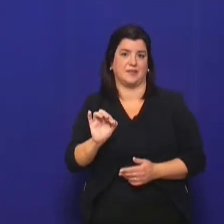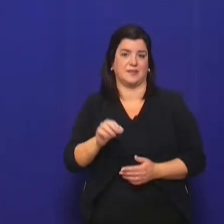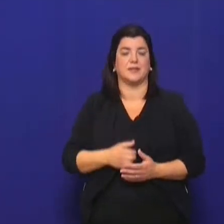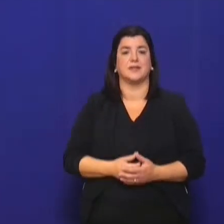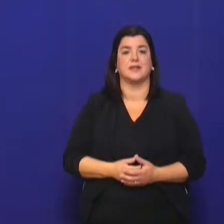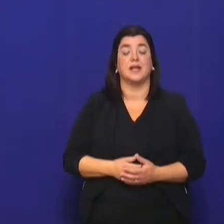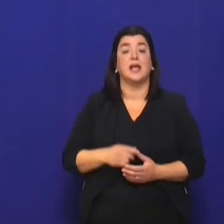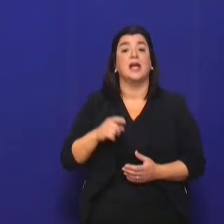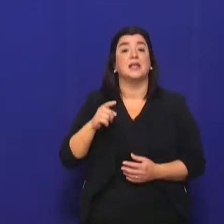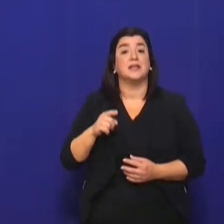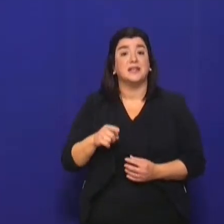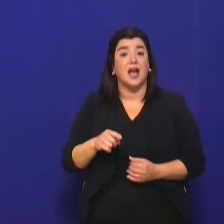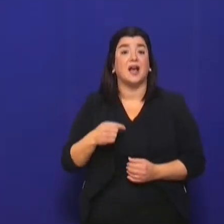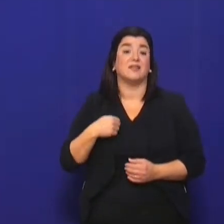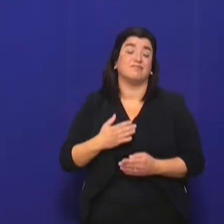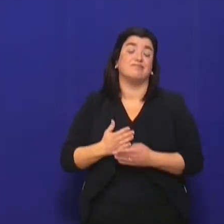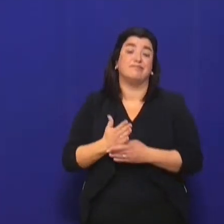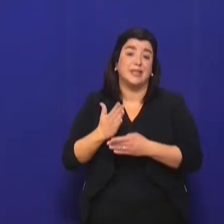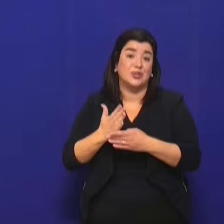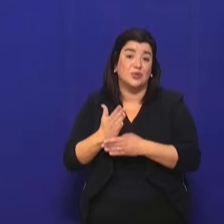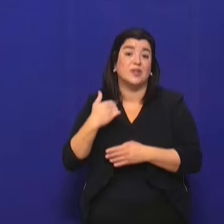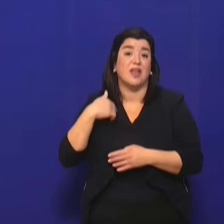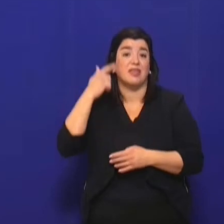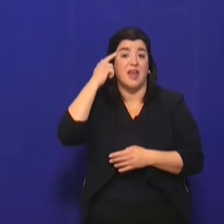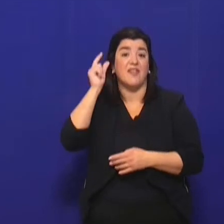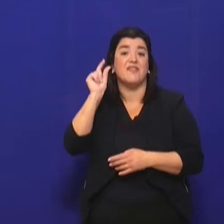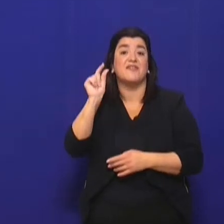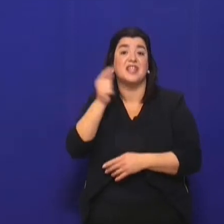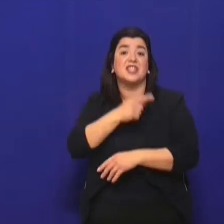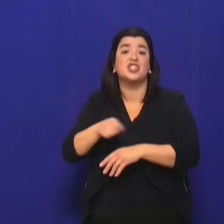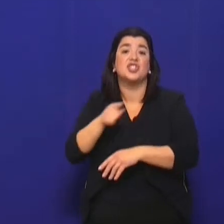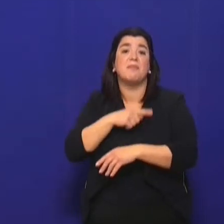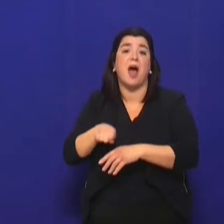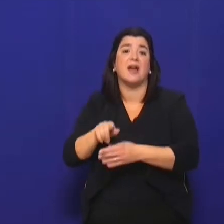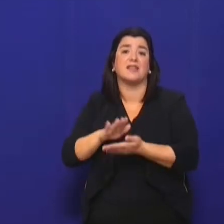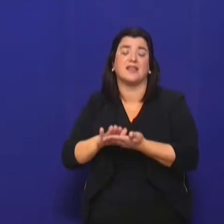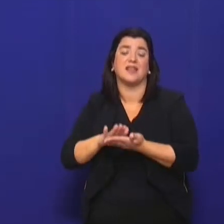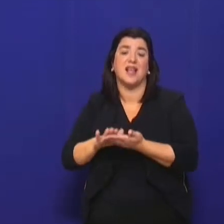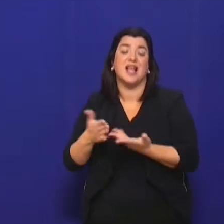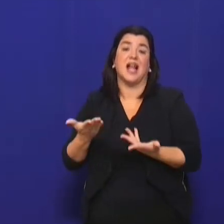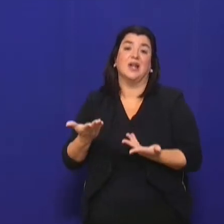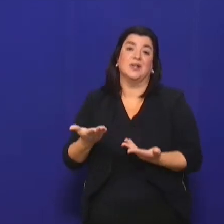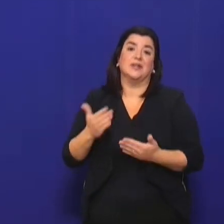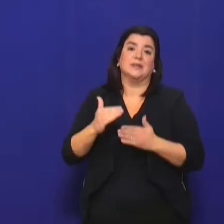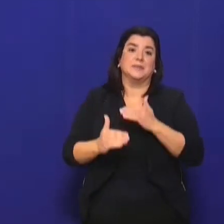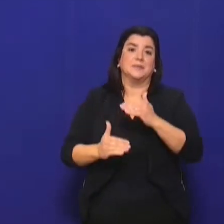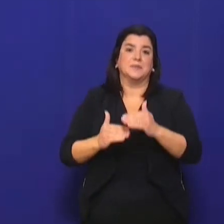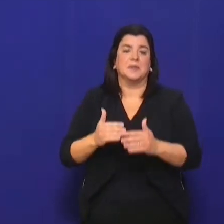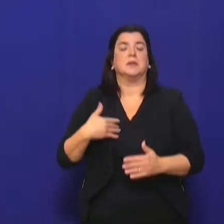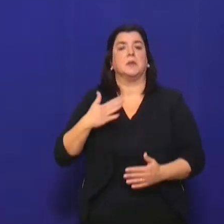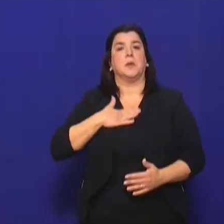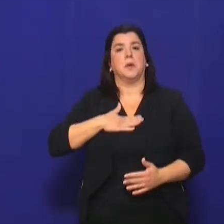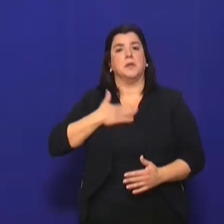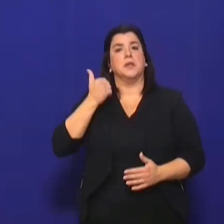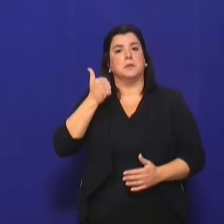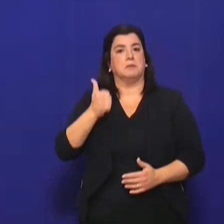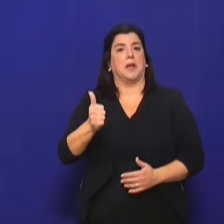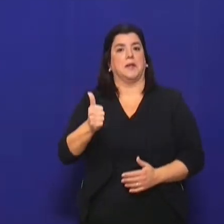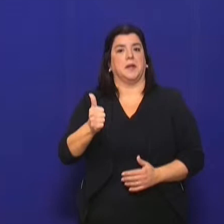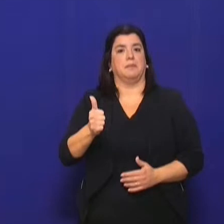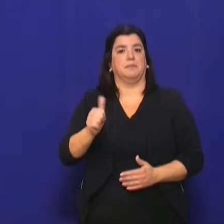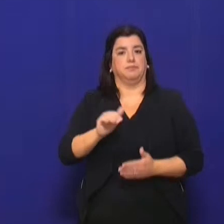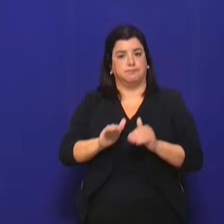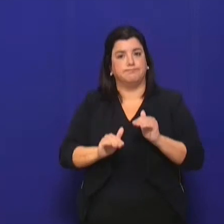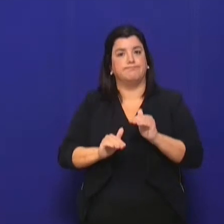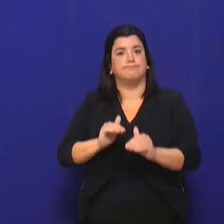tajba li għadna bidu, għadna ftit ġimgħat propju f'din il-kampanja u allura huwa coverage li huwa tajjeb. Fakkarkom